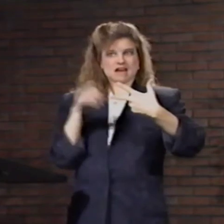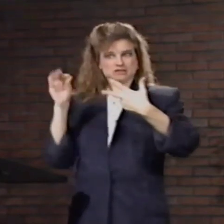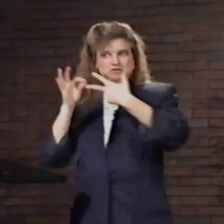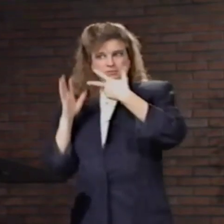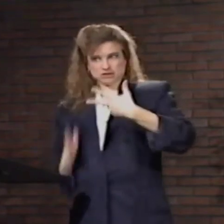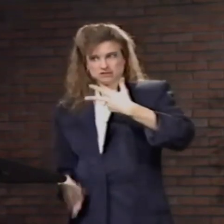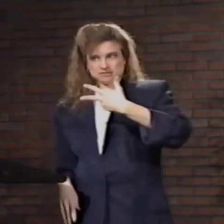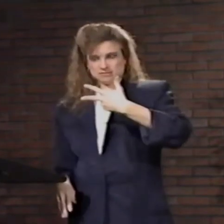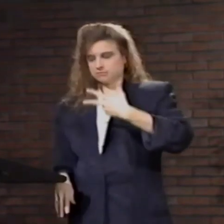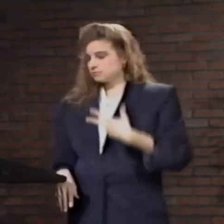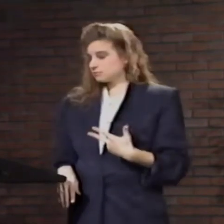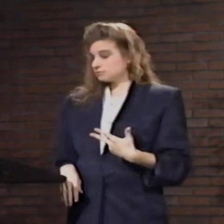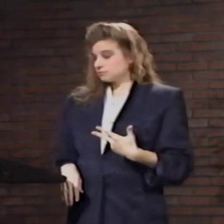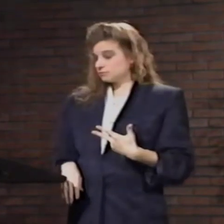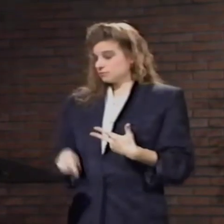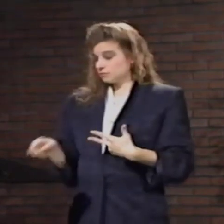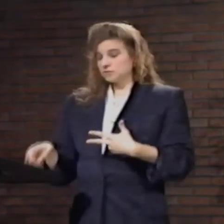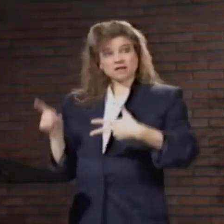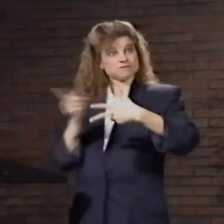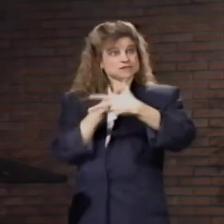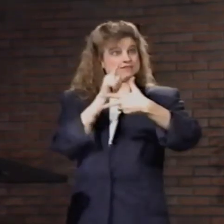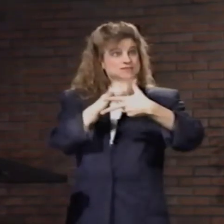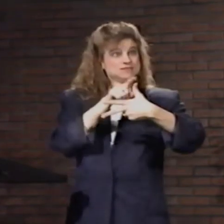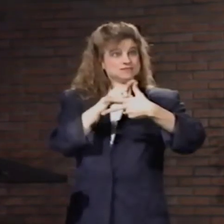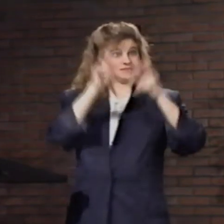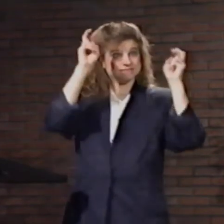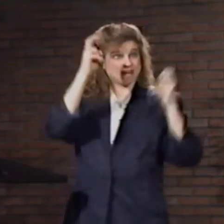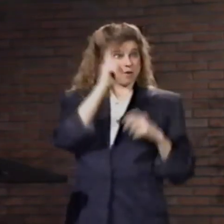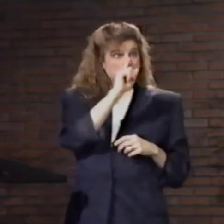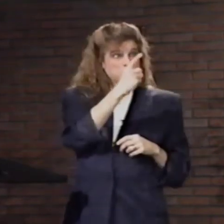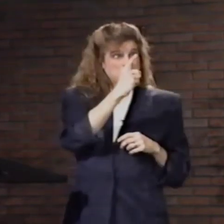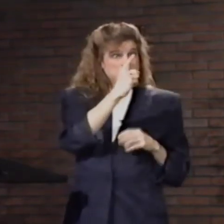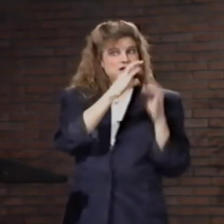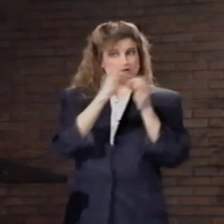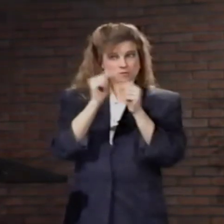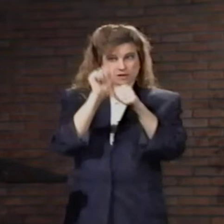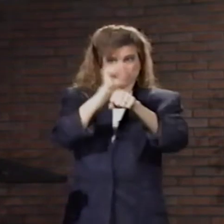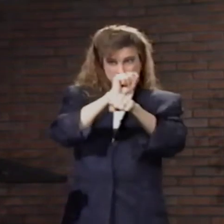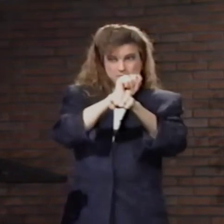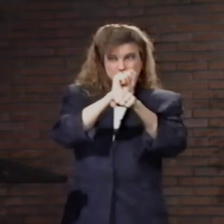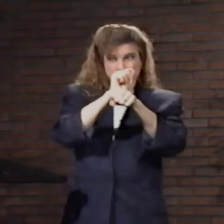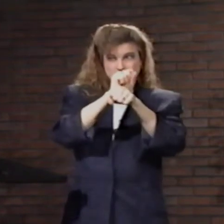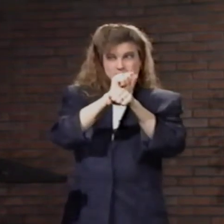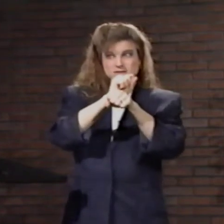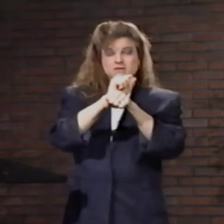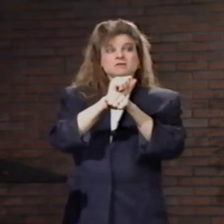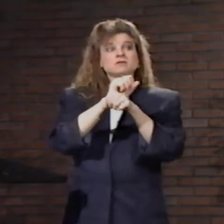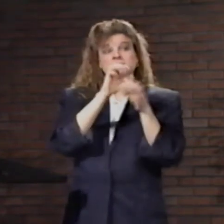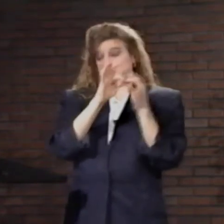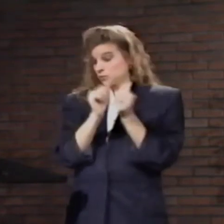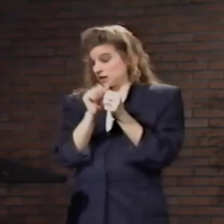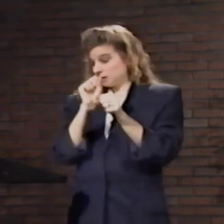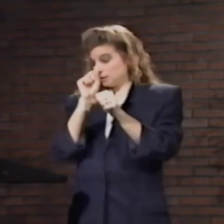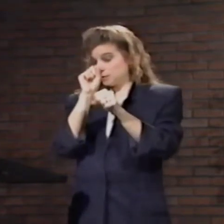often. So Titles 1, 2, and 3 are related to interpreters. Again, Title 1 is about